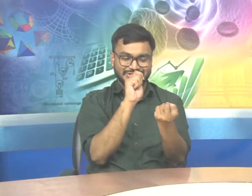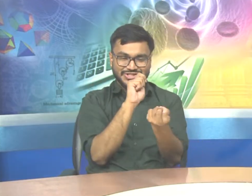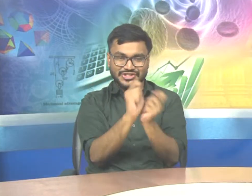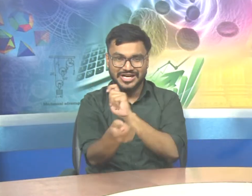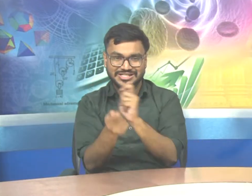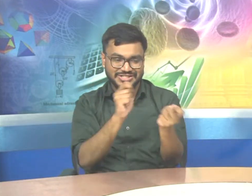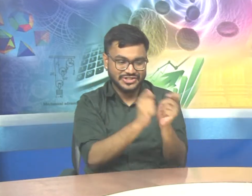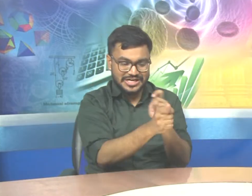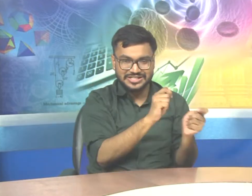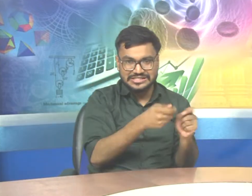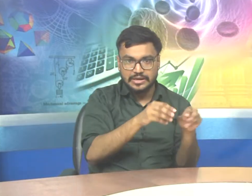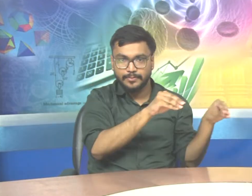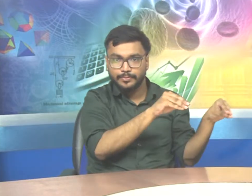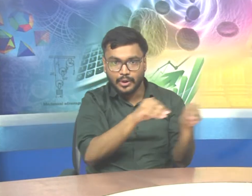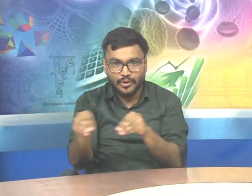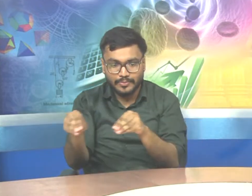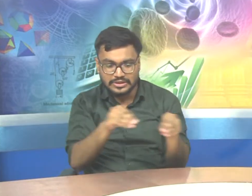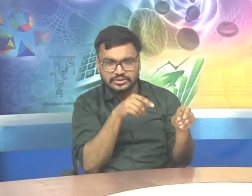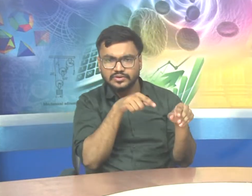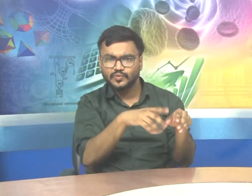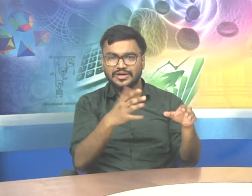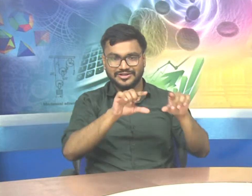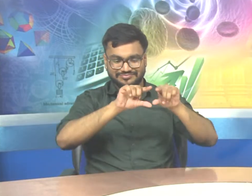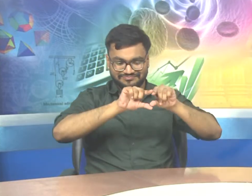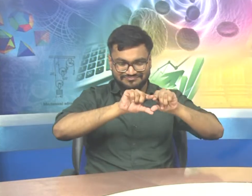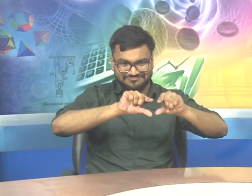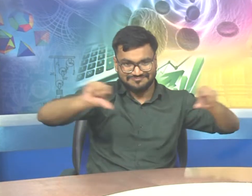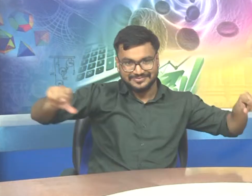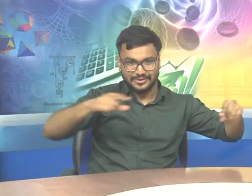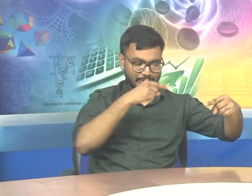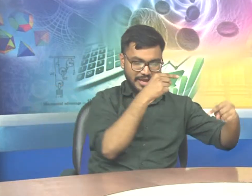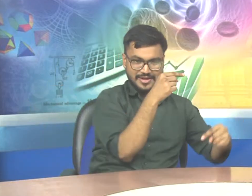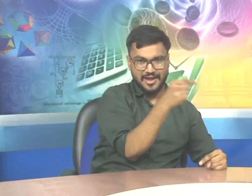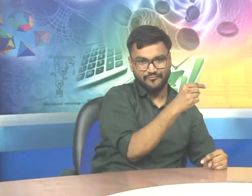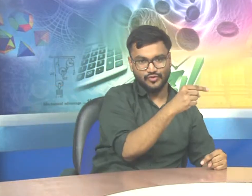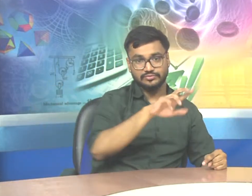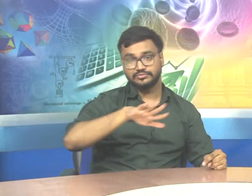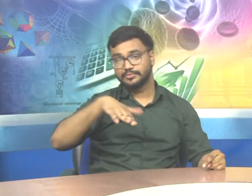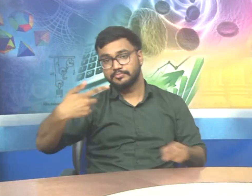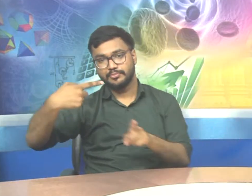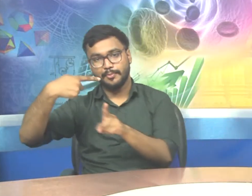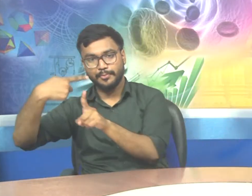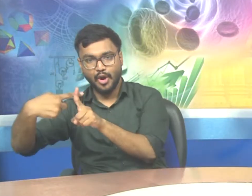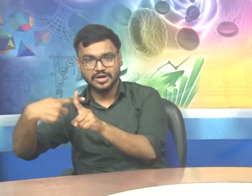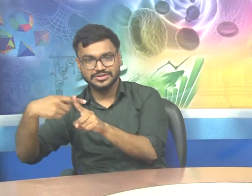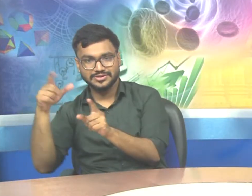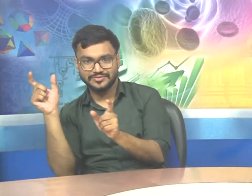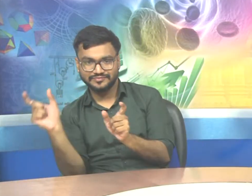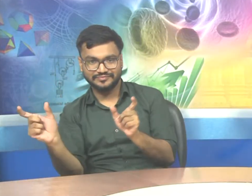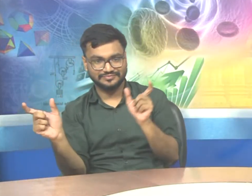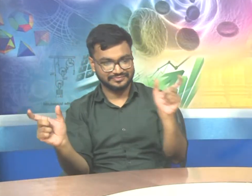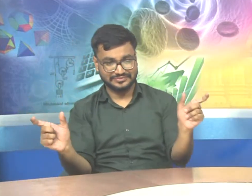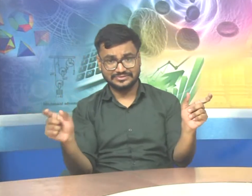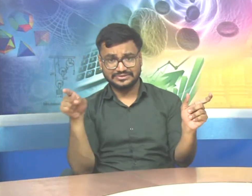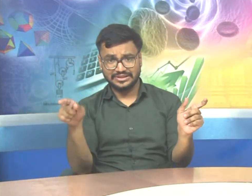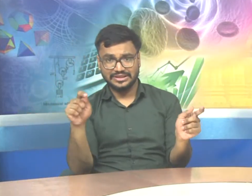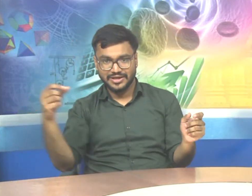This energy is produced by the movement of charged particles in the object.